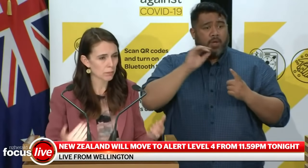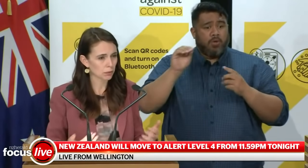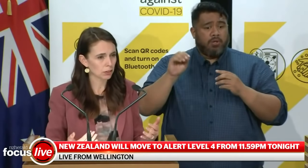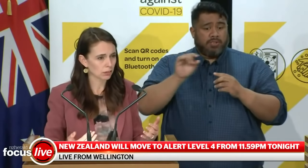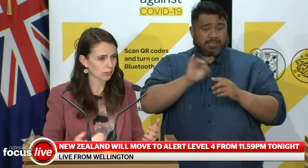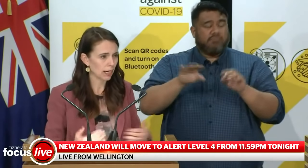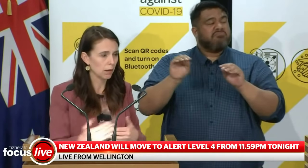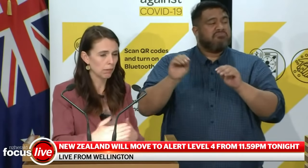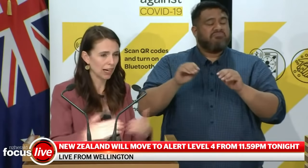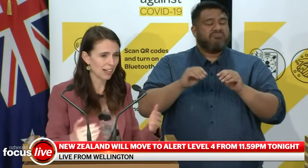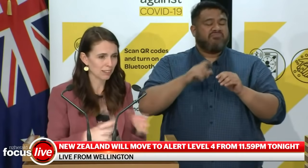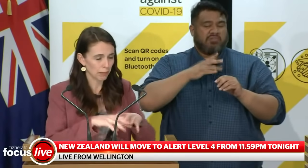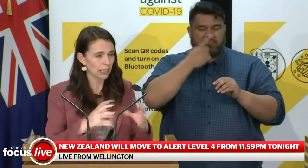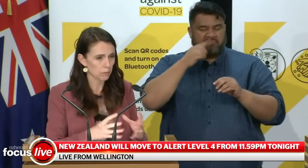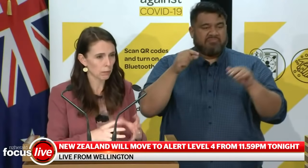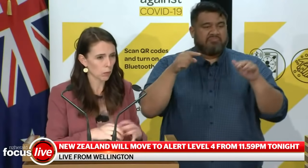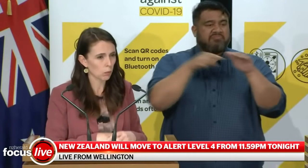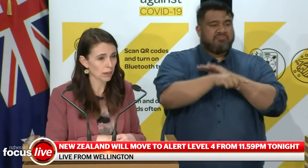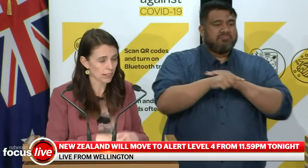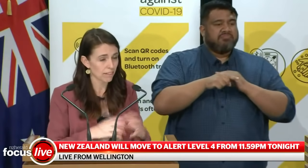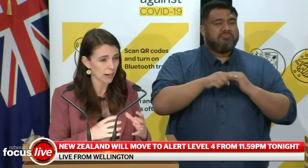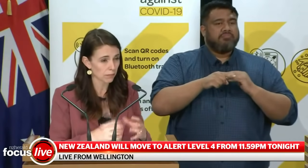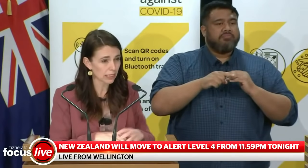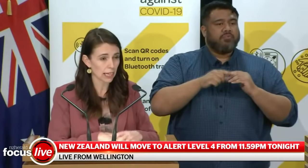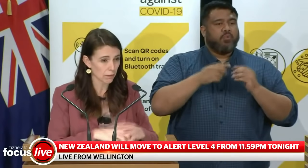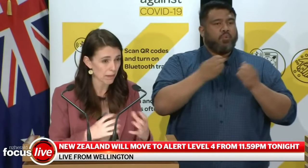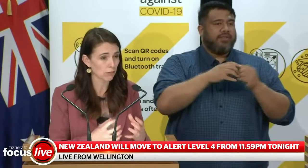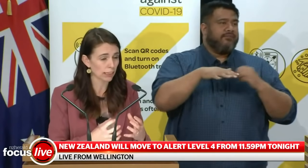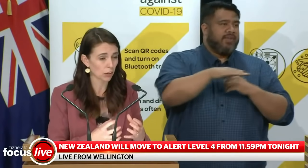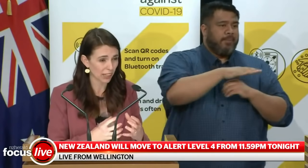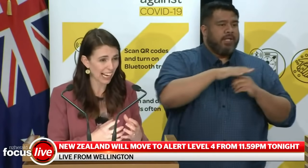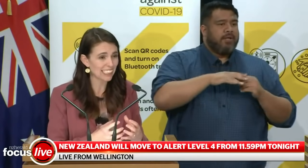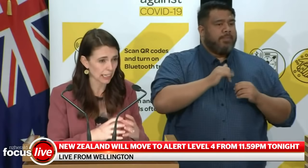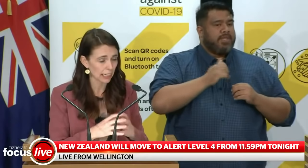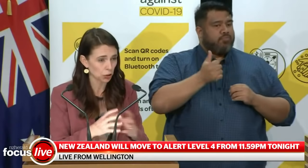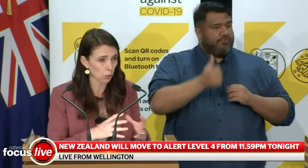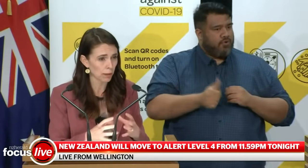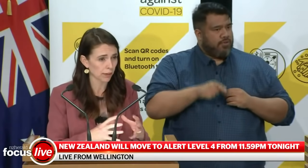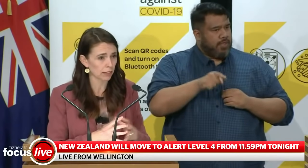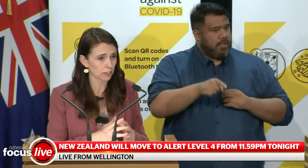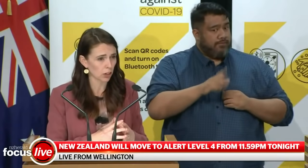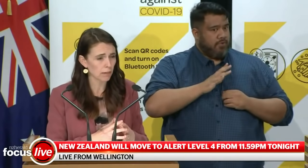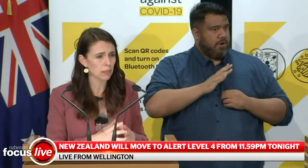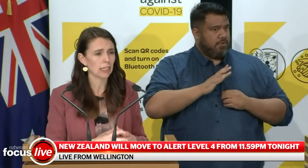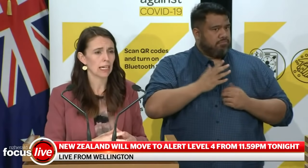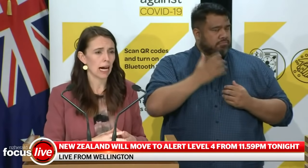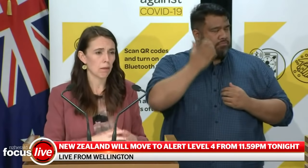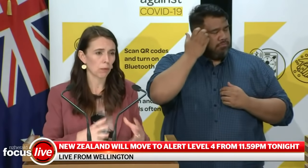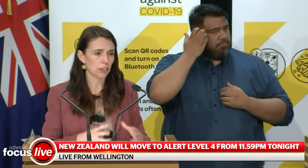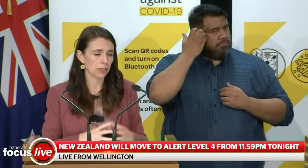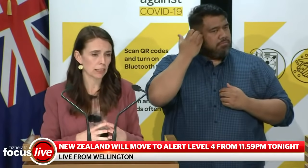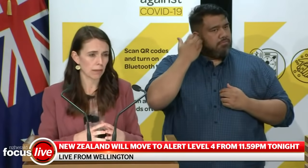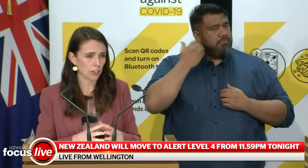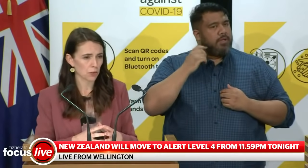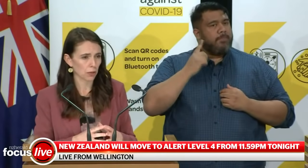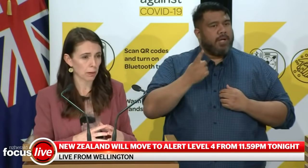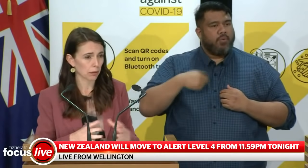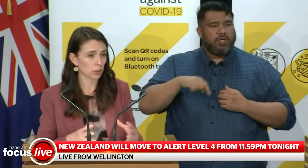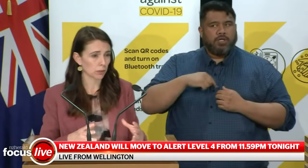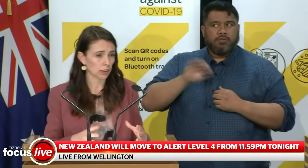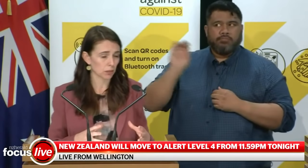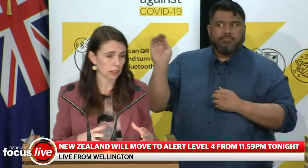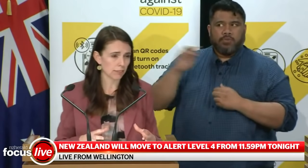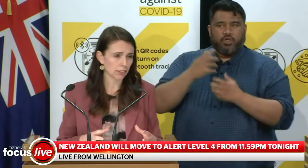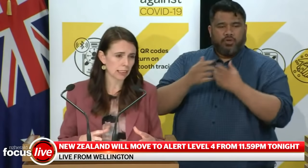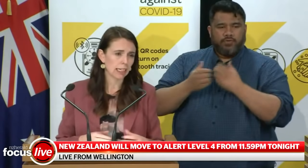are able to be in a bubble with their family, they may relocate in a short period of time. But we do need to make sure that